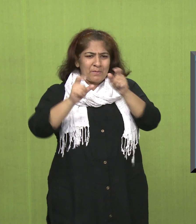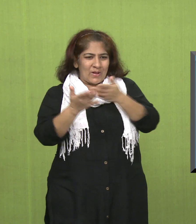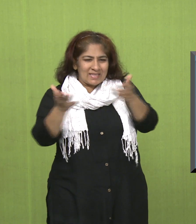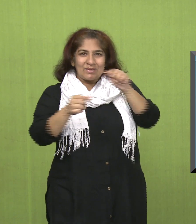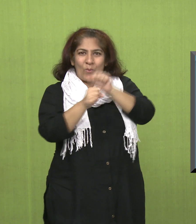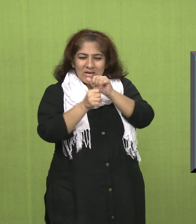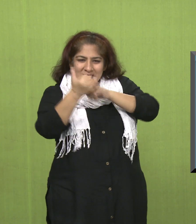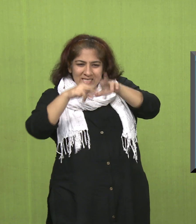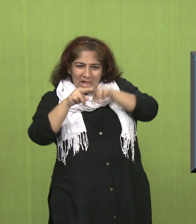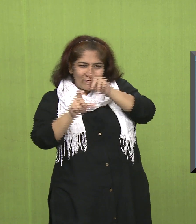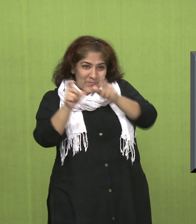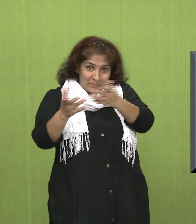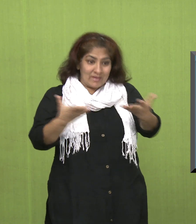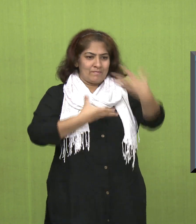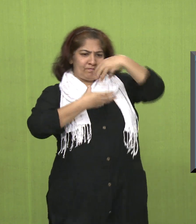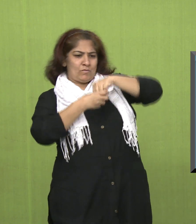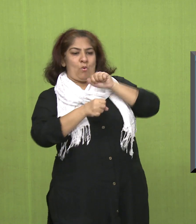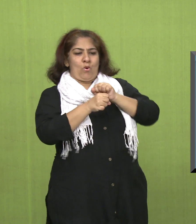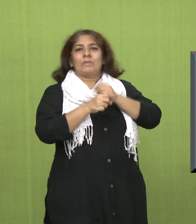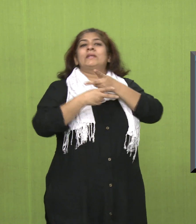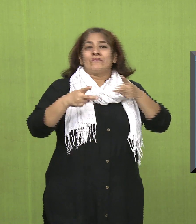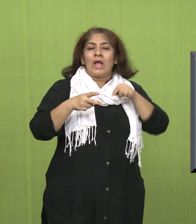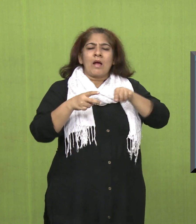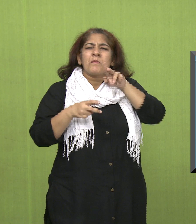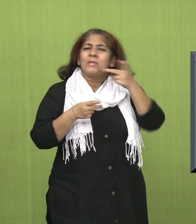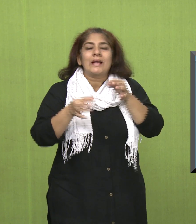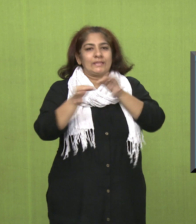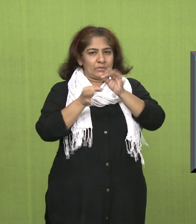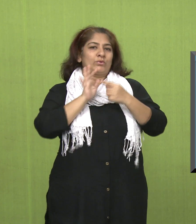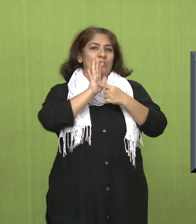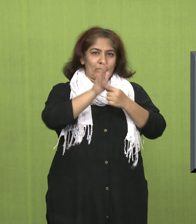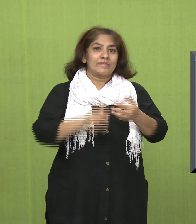We will understand the meaning of this word in bit detail.